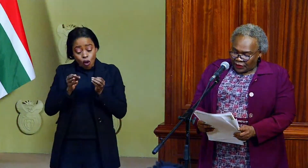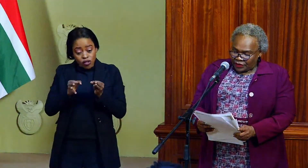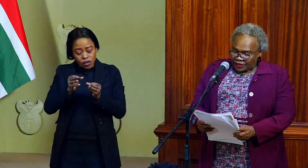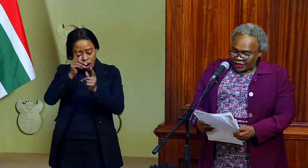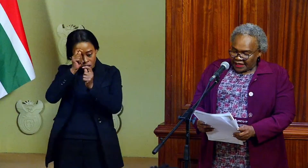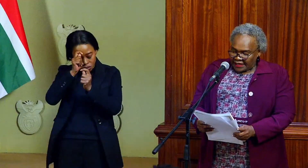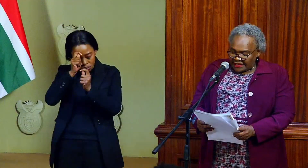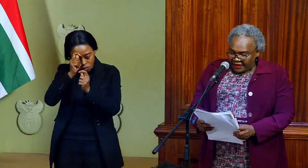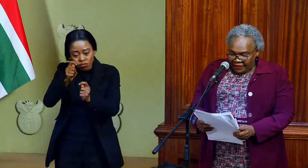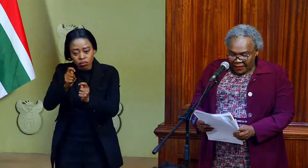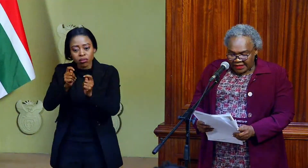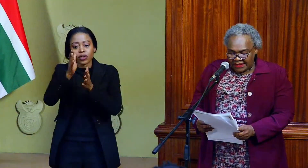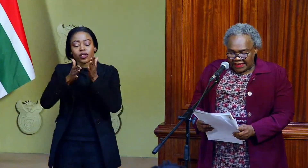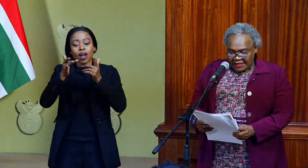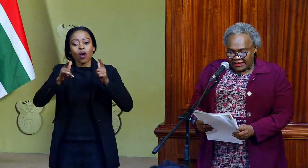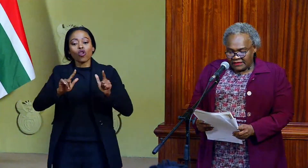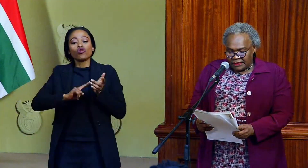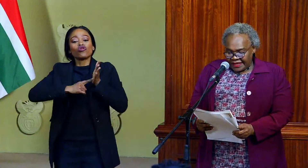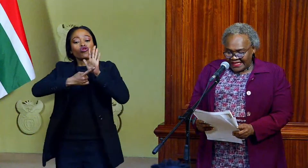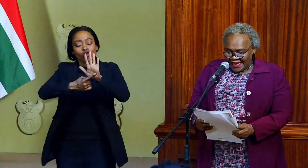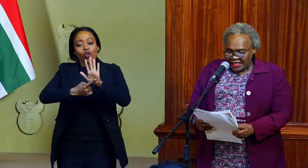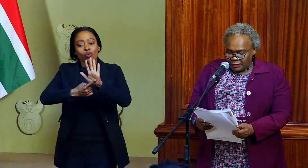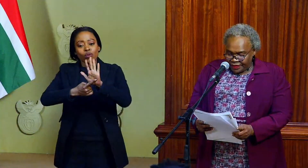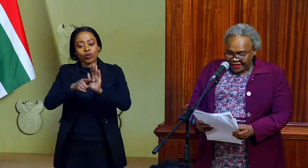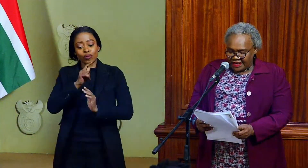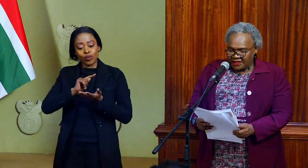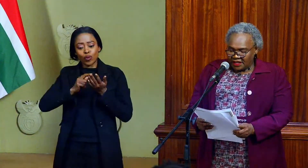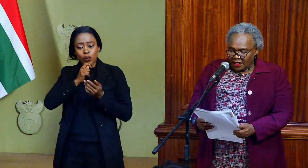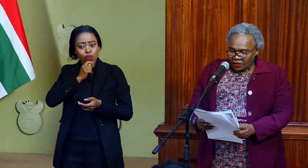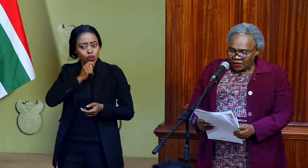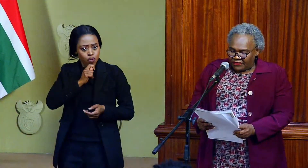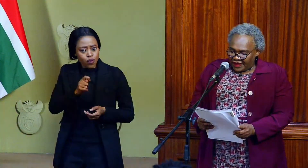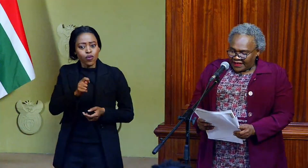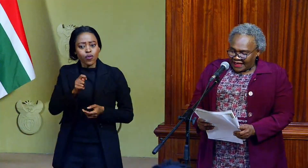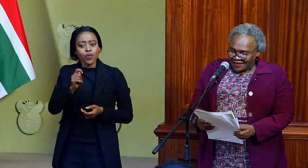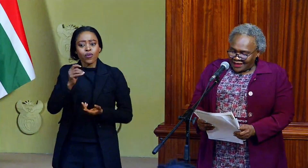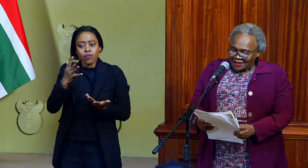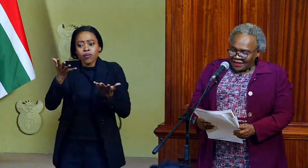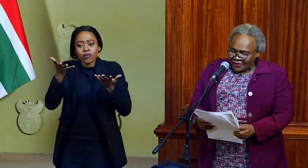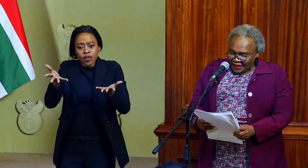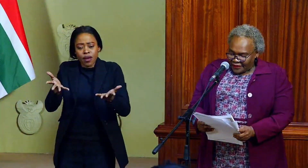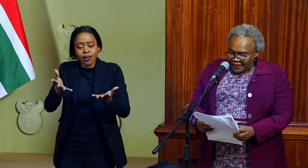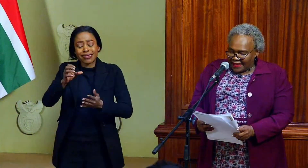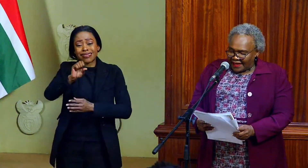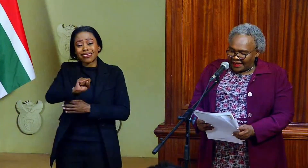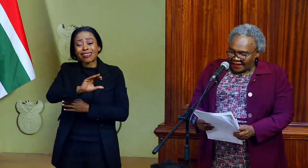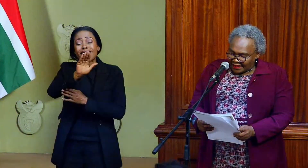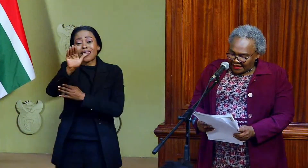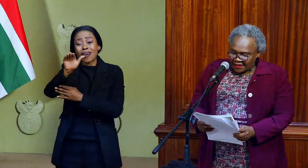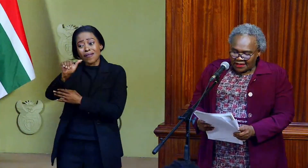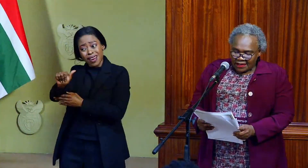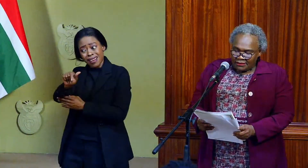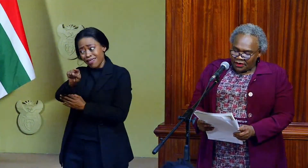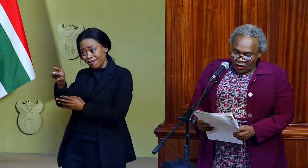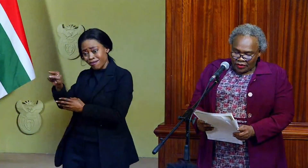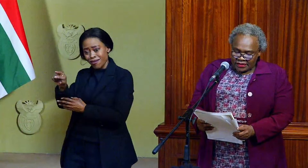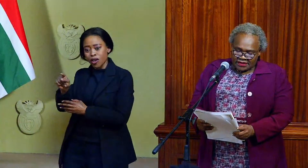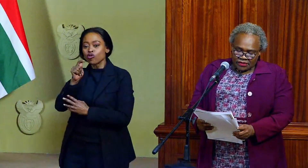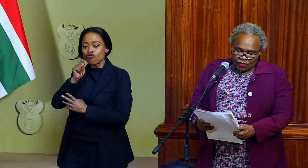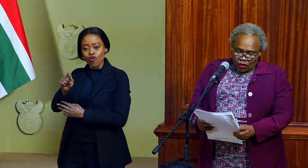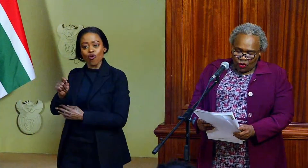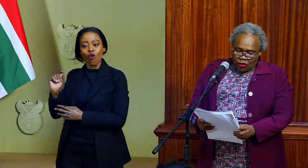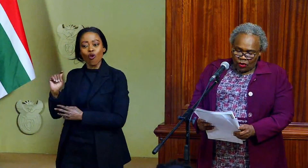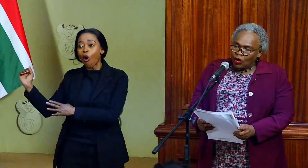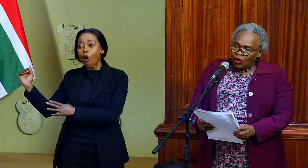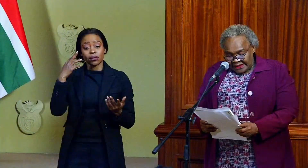sign language is an affirmation that gives practical experience to the fact that South Africa indeed